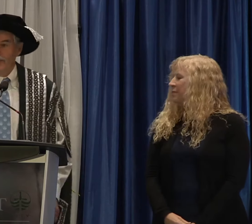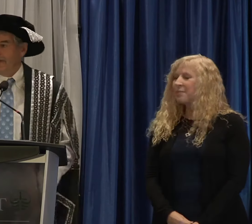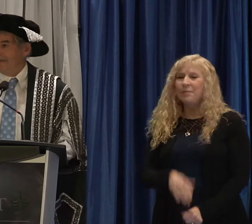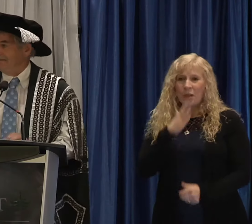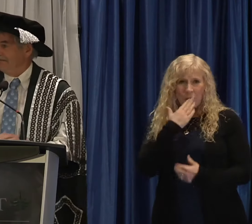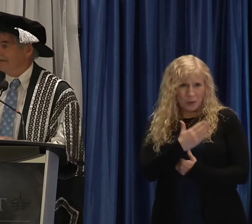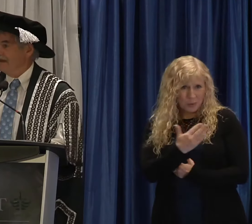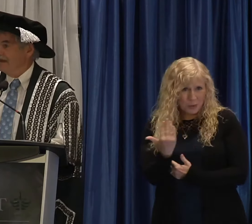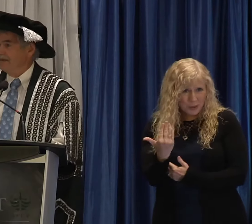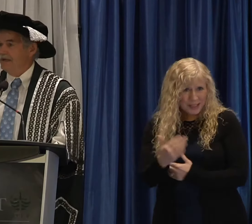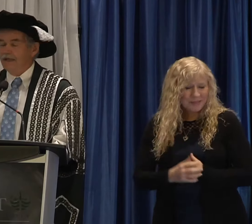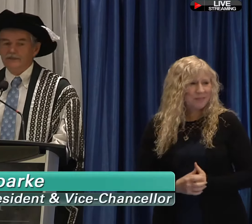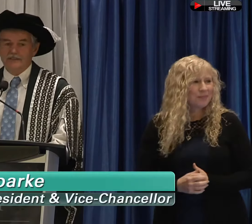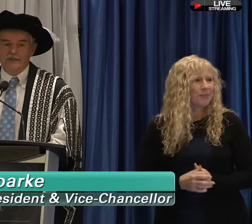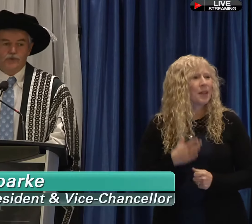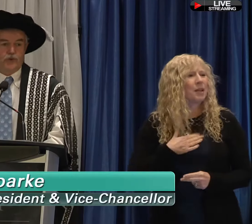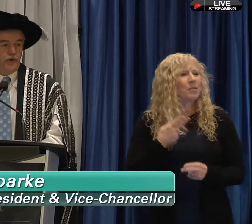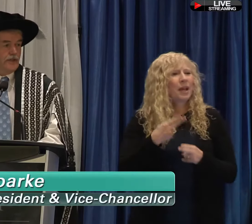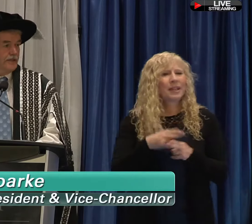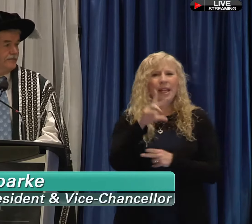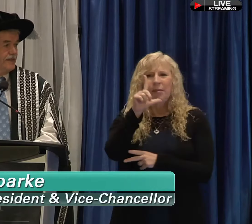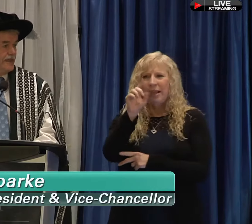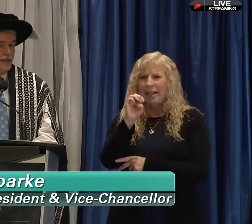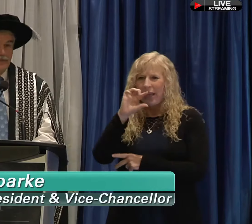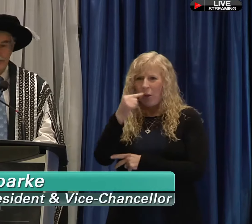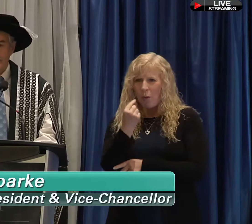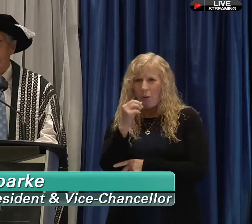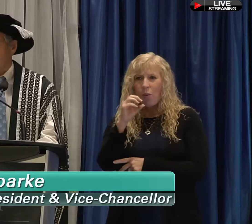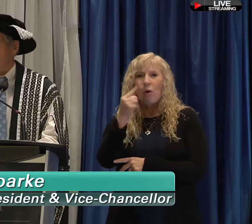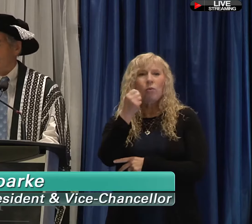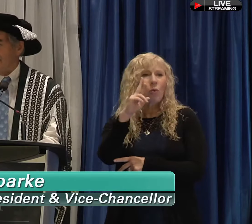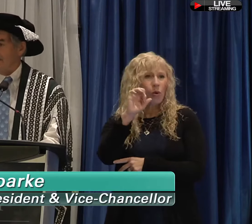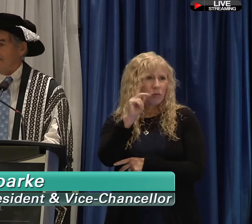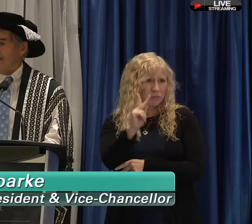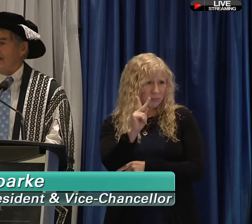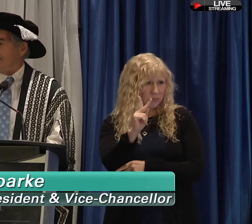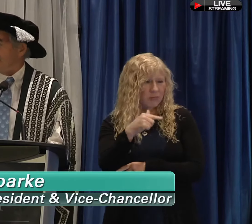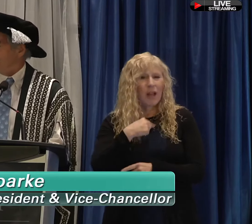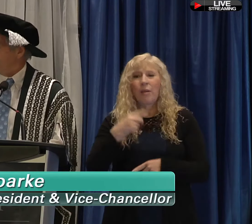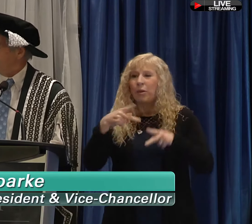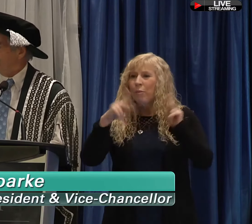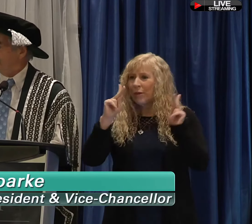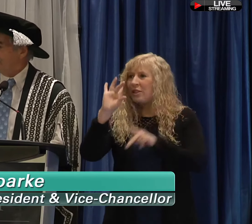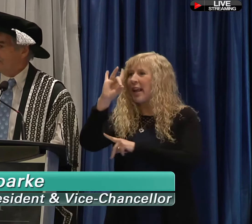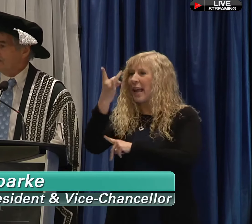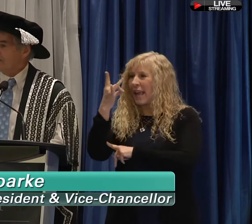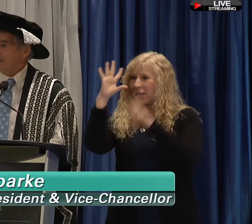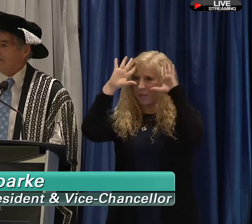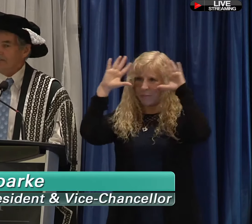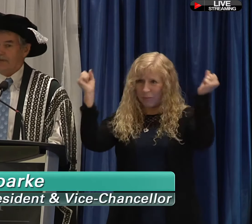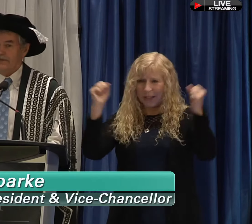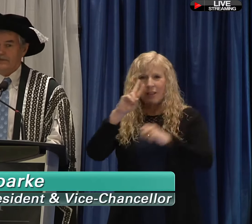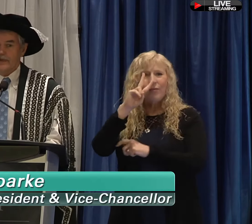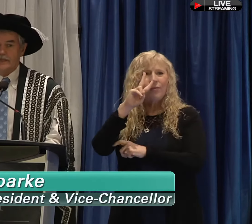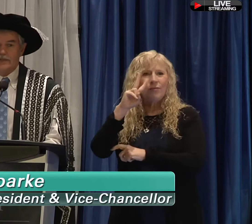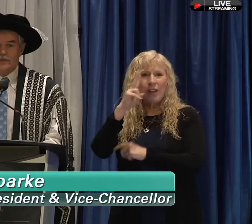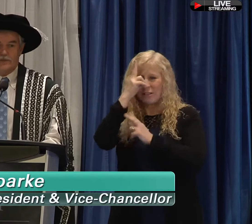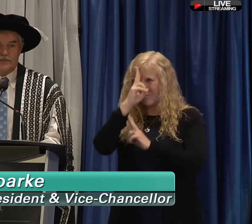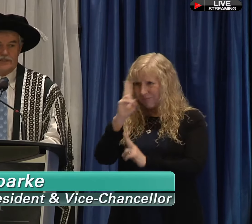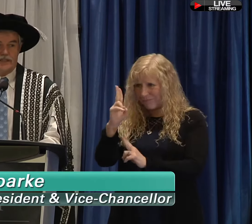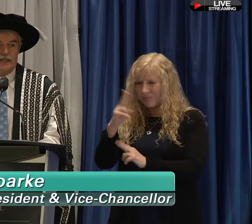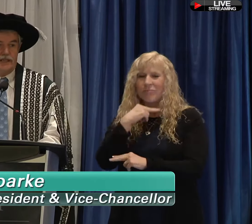Good morning. My name is Leo Groark. I have the privilege of being the 8th President and Vice Chancellor of